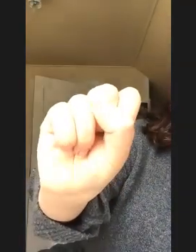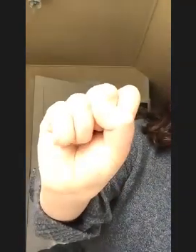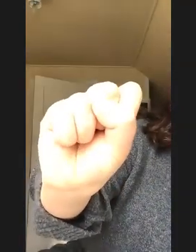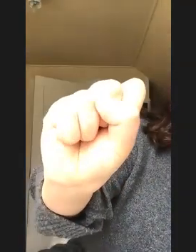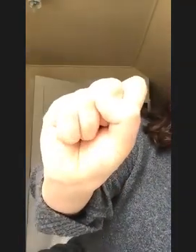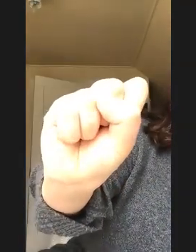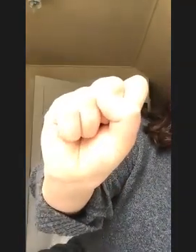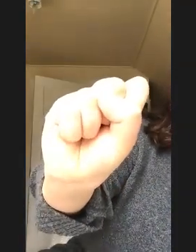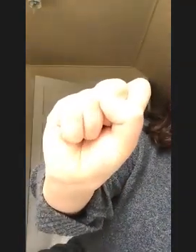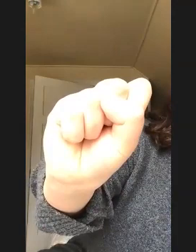S,